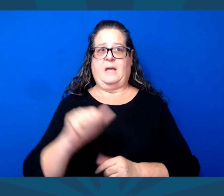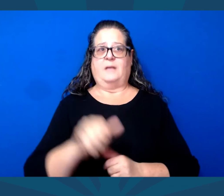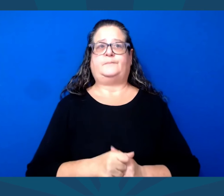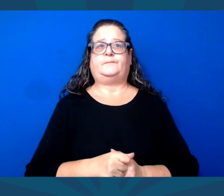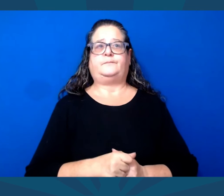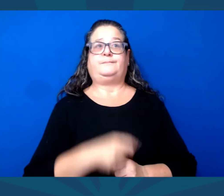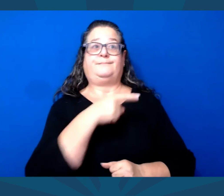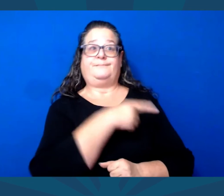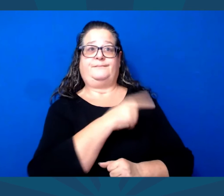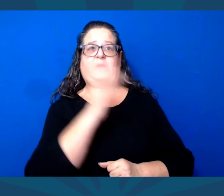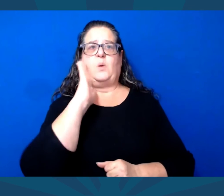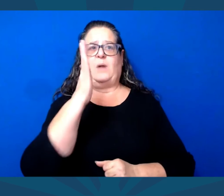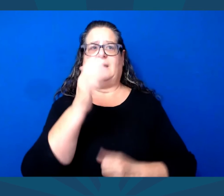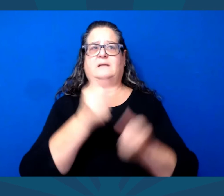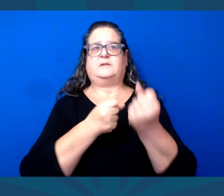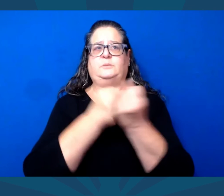for the town of Maricopa.